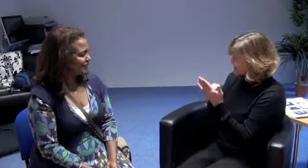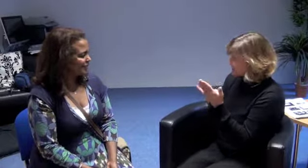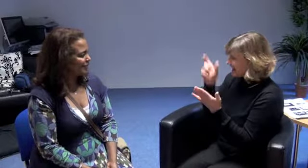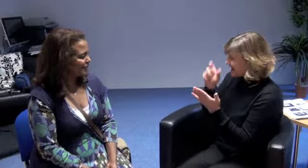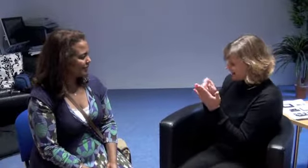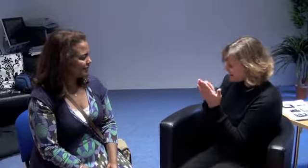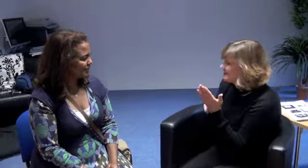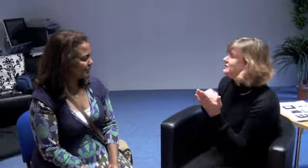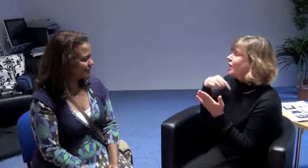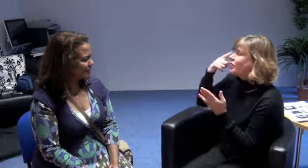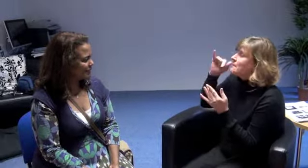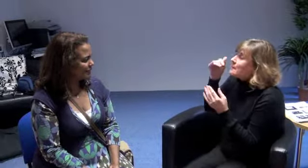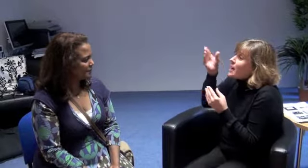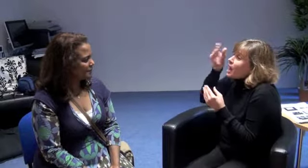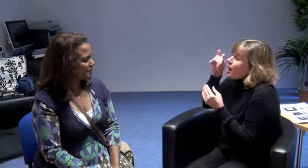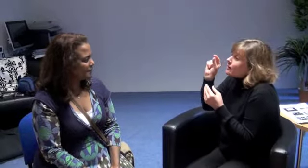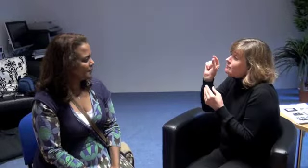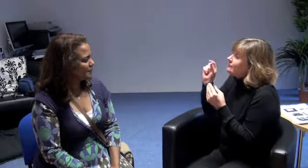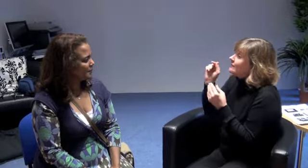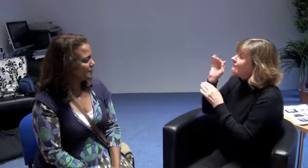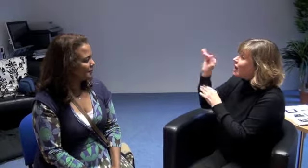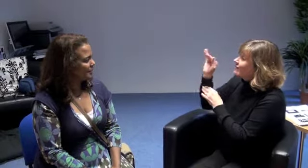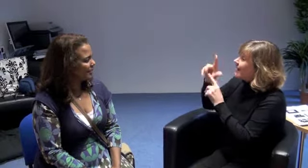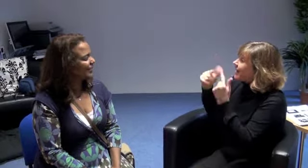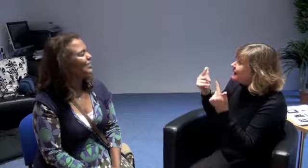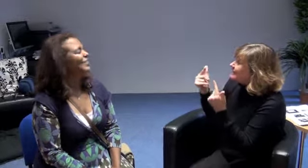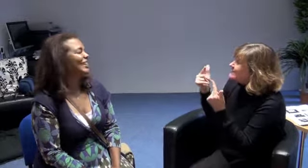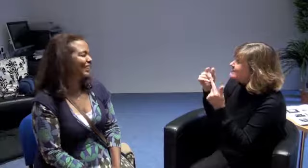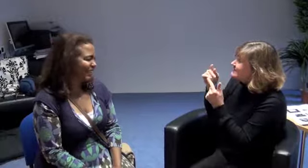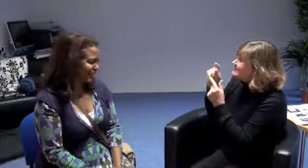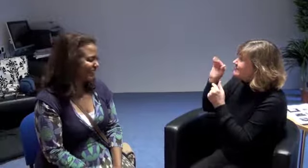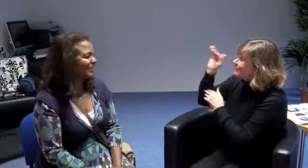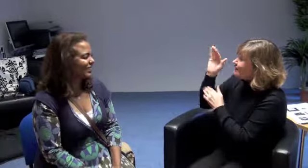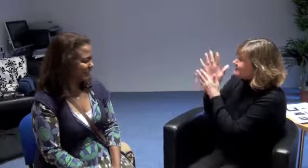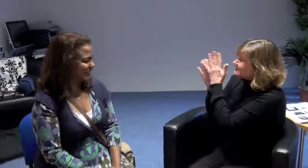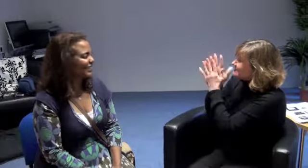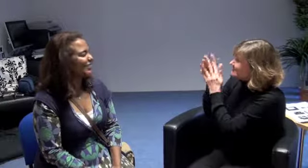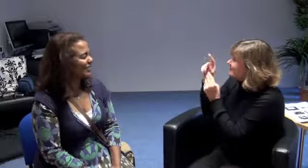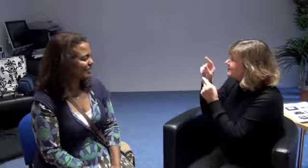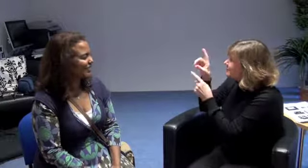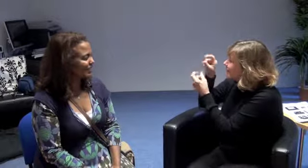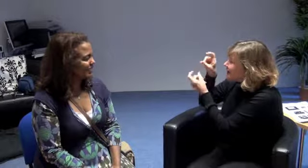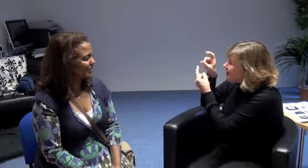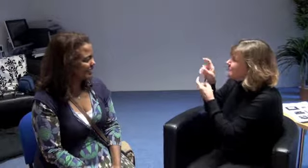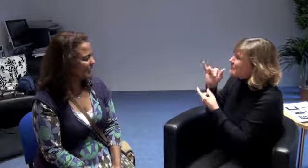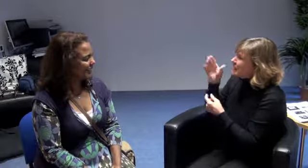was from Australia and another was from Italy. So I thought we might learn some foreign languages and some foreign